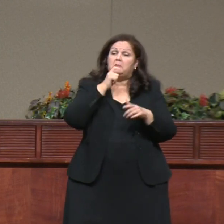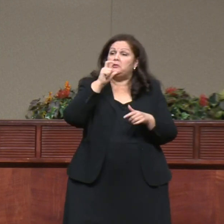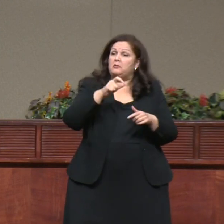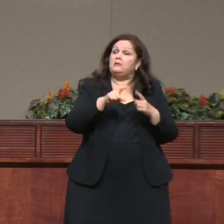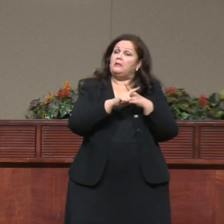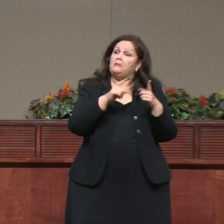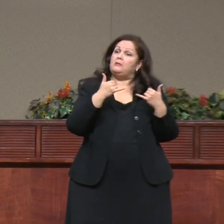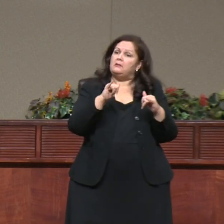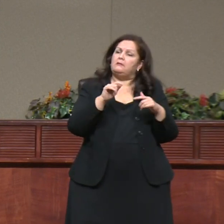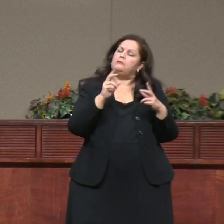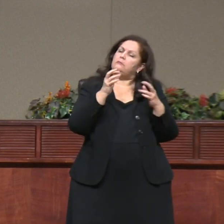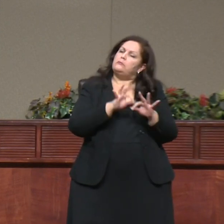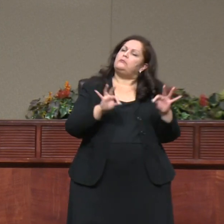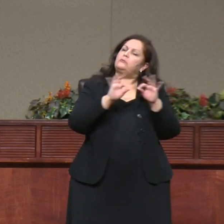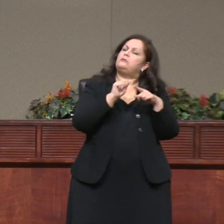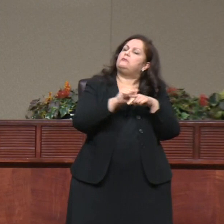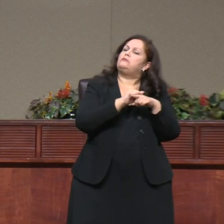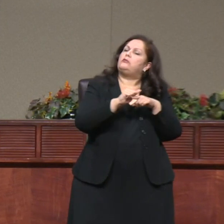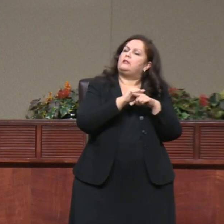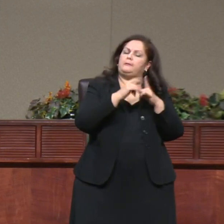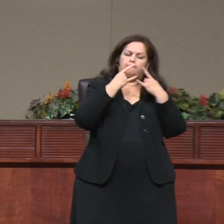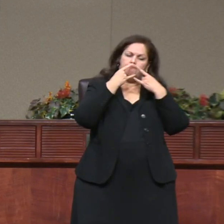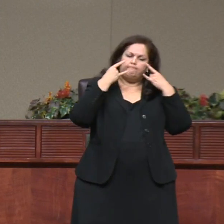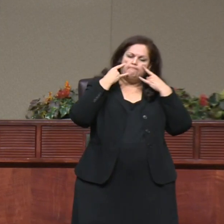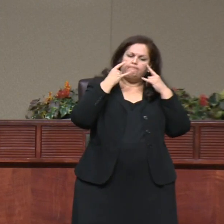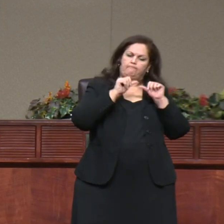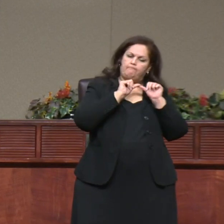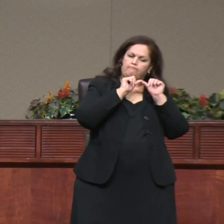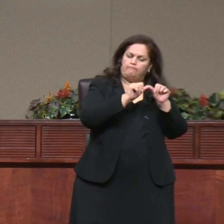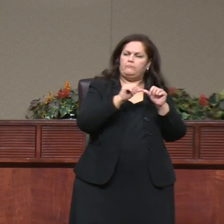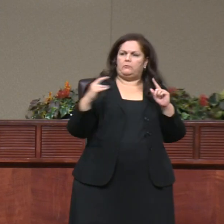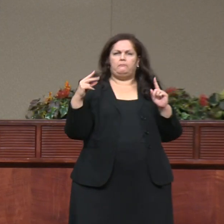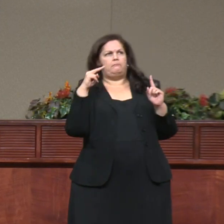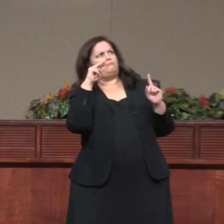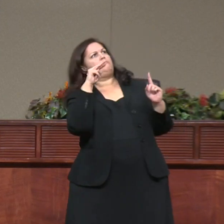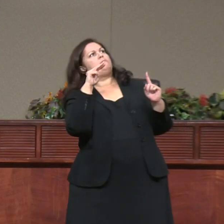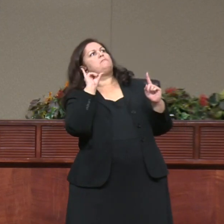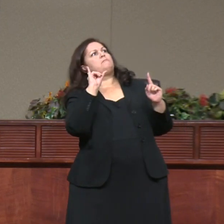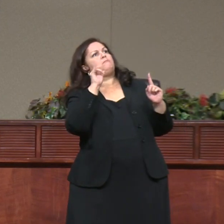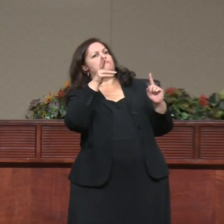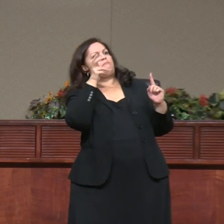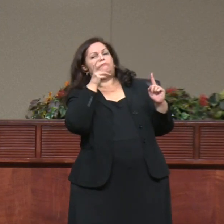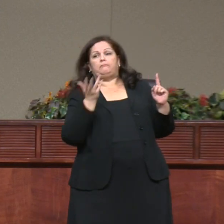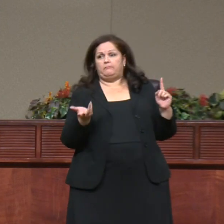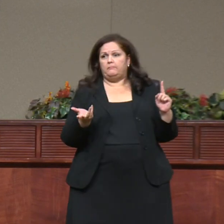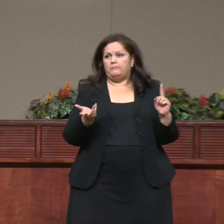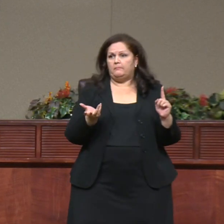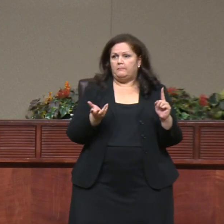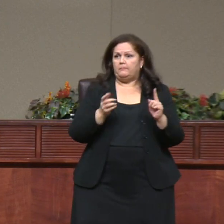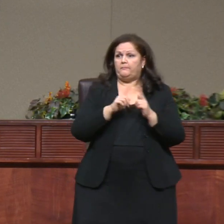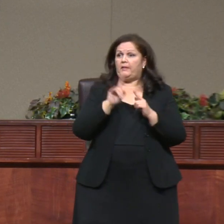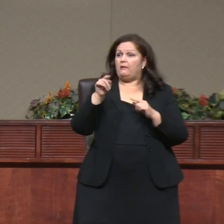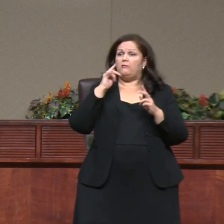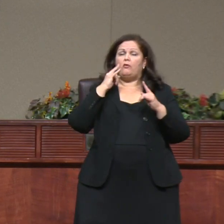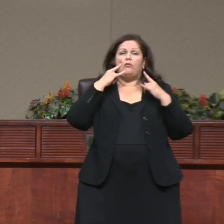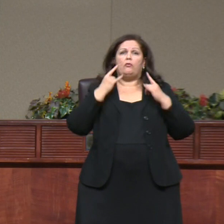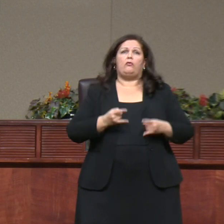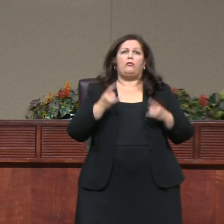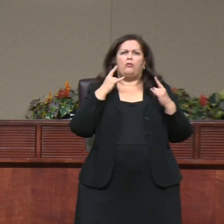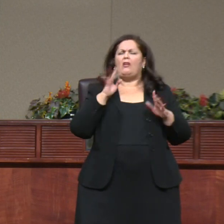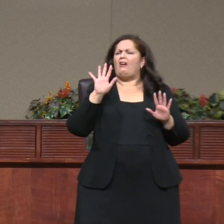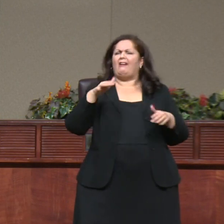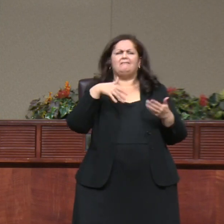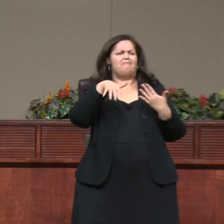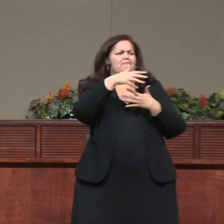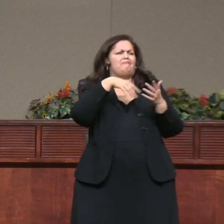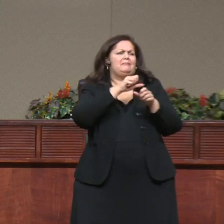we need to practice in a way that you may feel unsafe, but not having your mask on it. Like you notice that